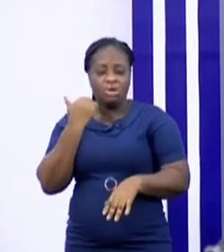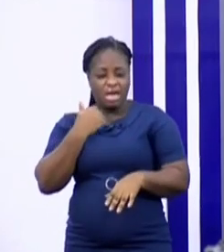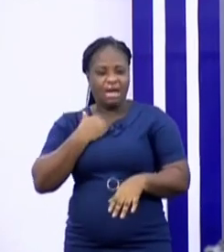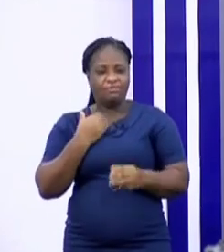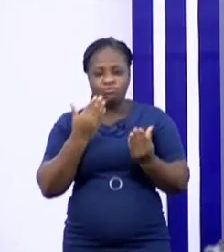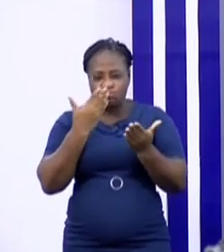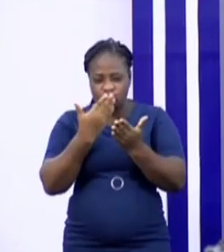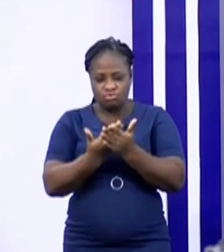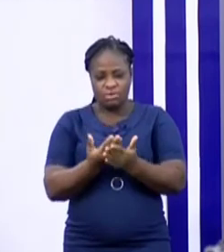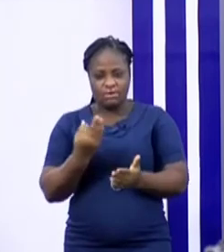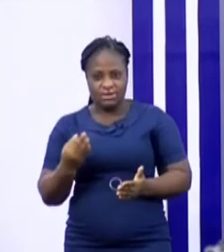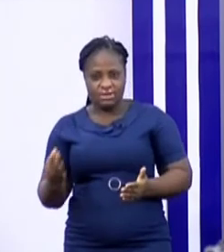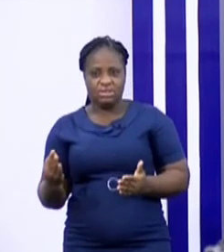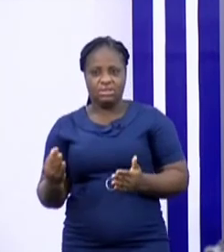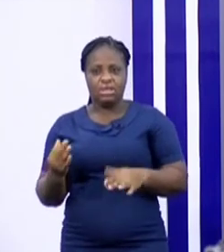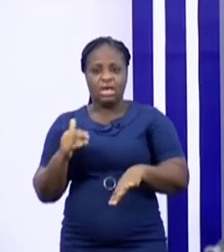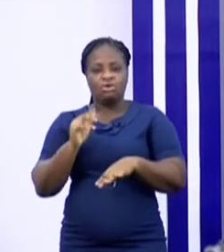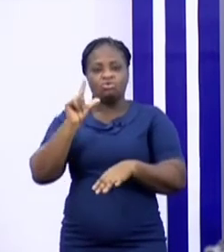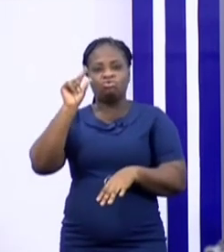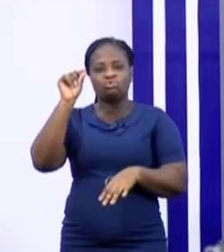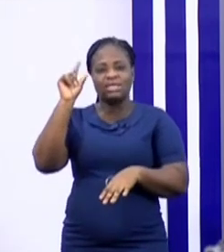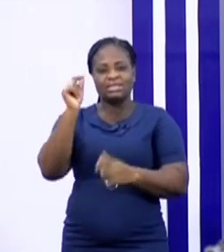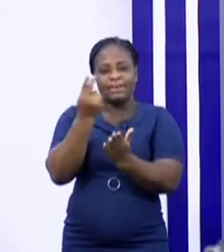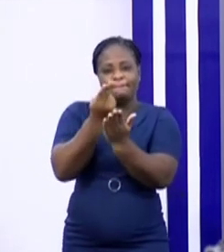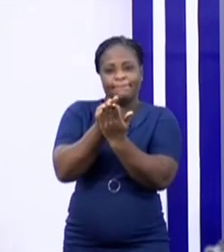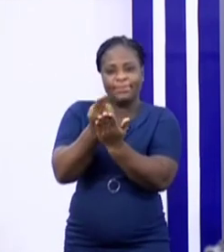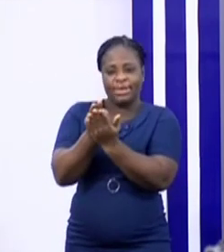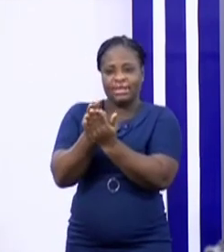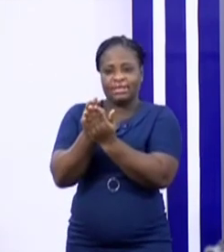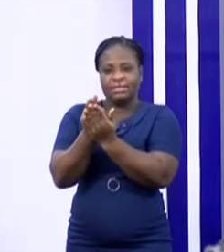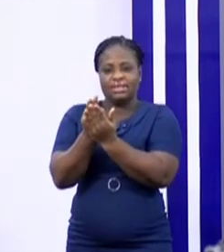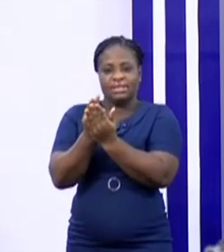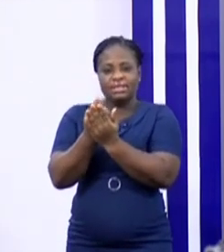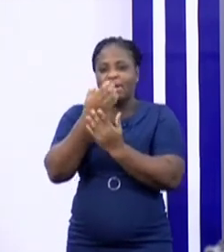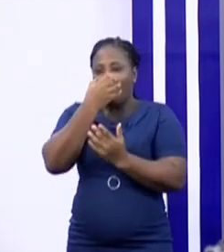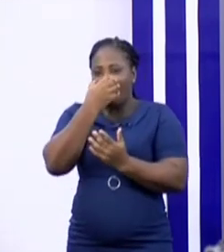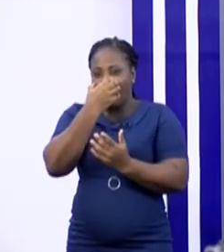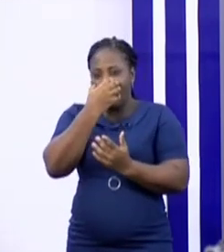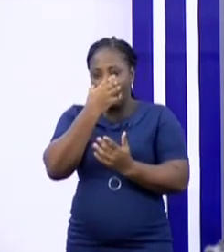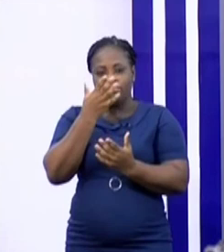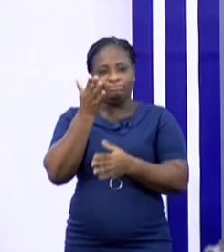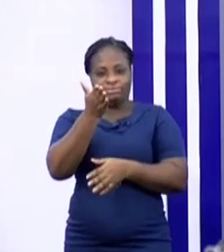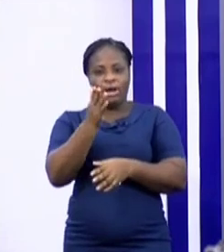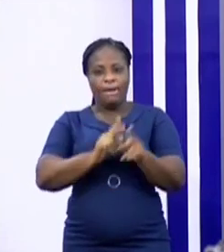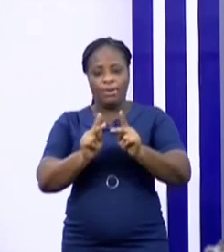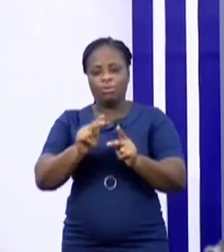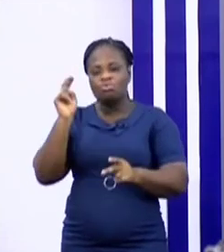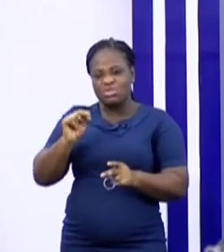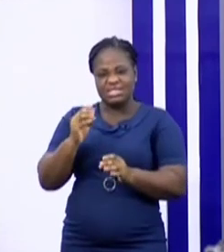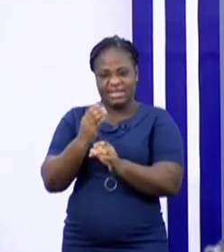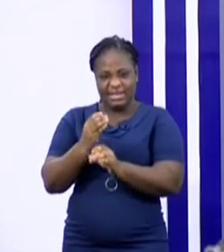with 20-bed treatment center with 4 ICUs available on ventilators for people who need